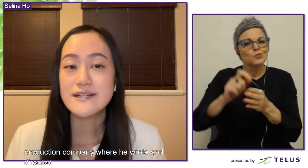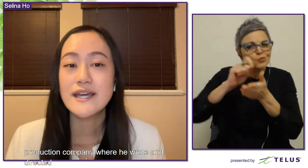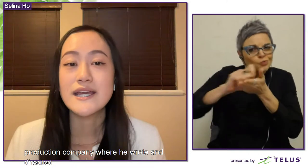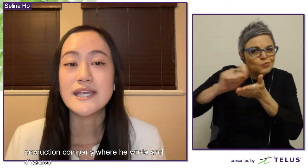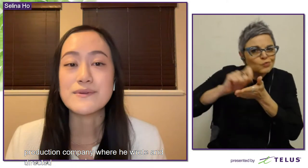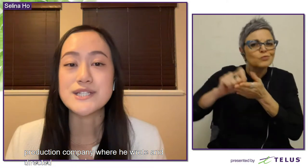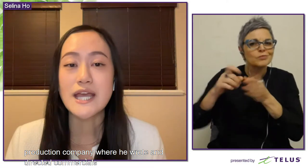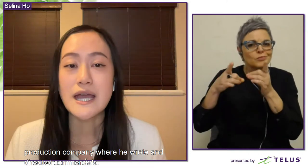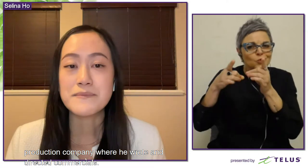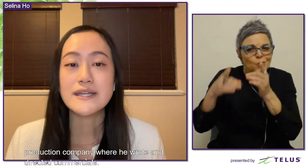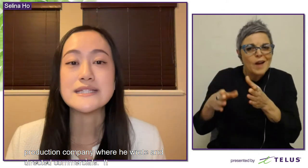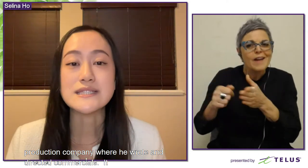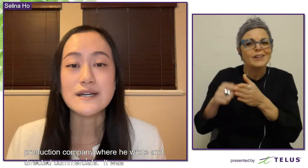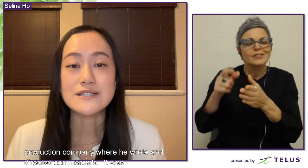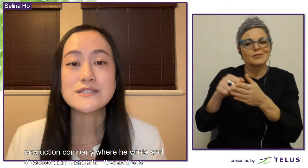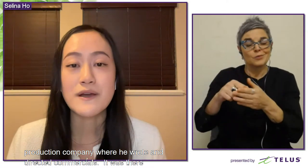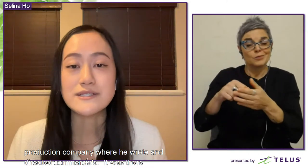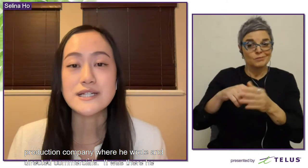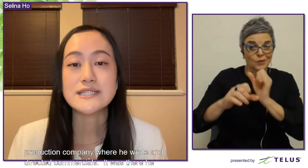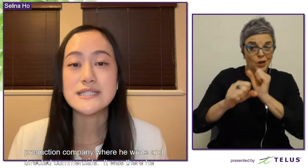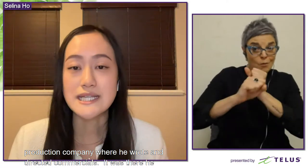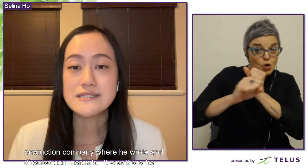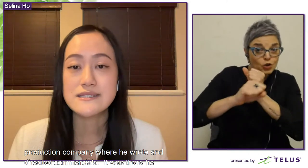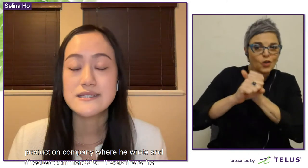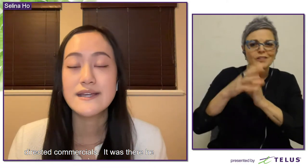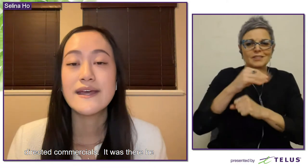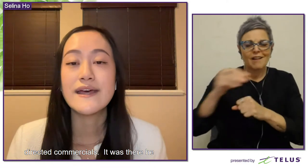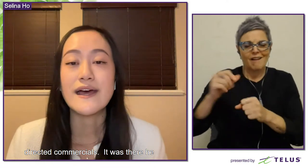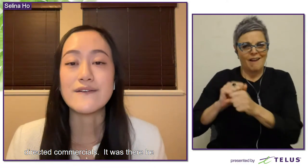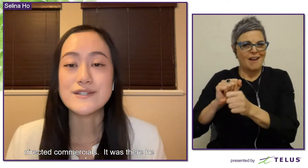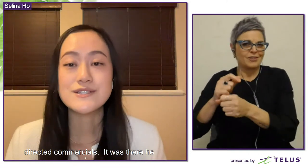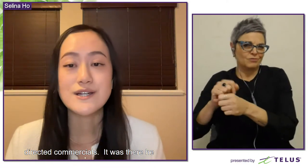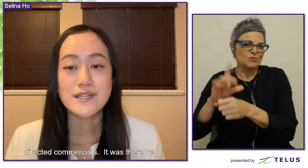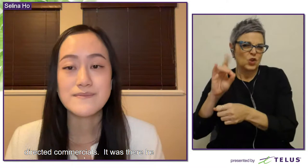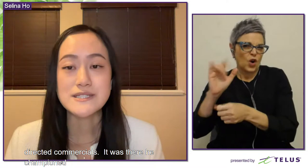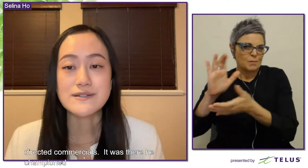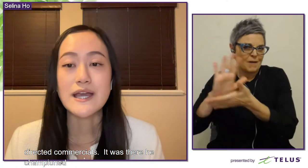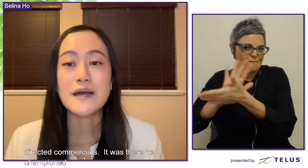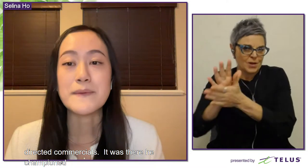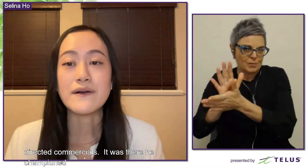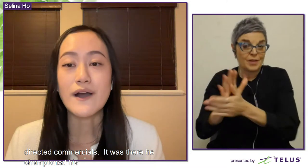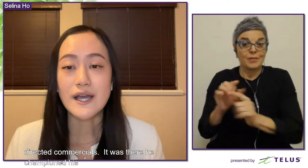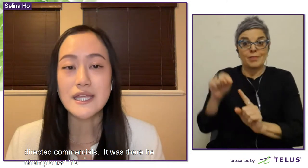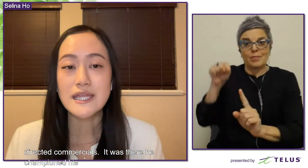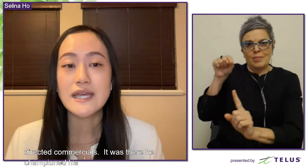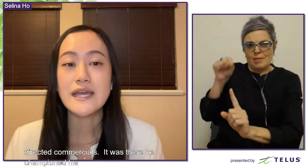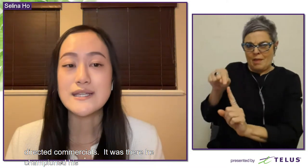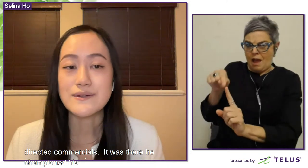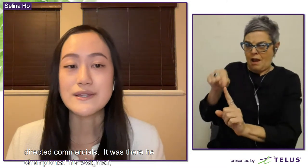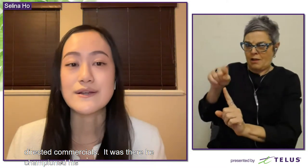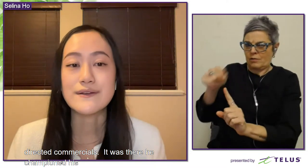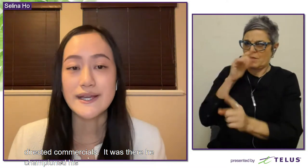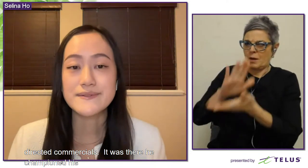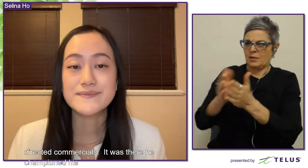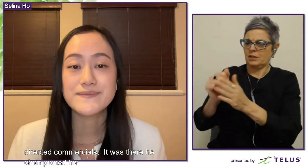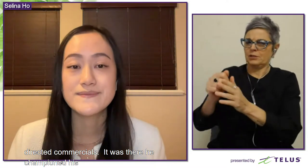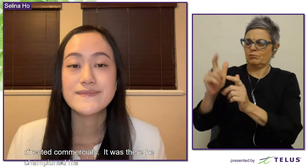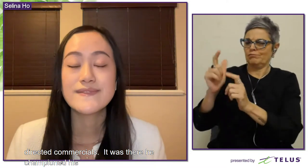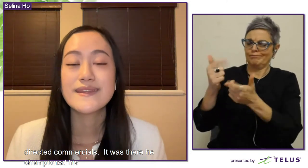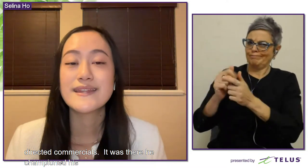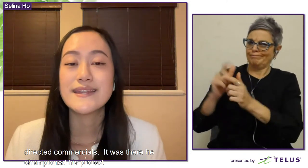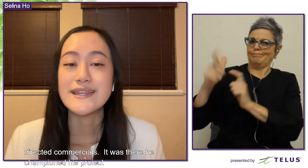was there he would champion his largest project to date, a feature documentary about hockey in North